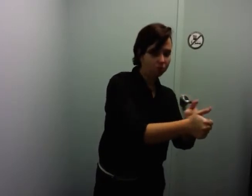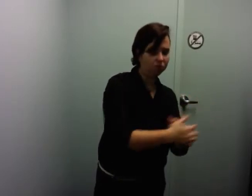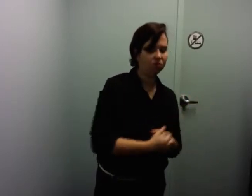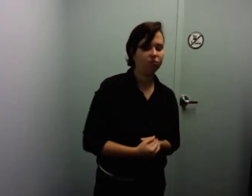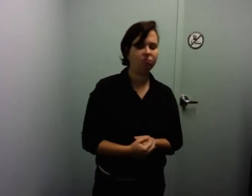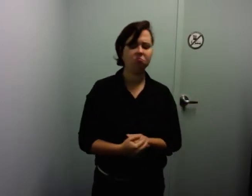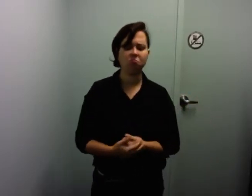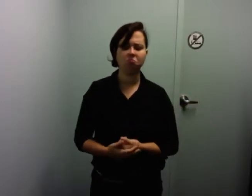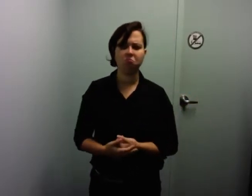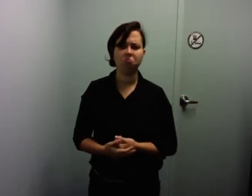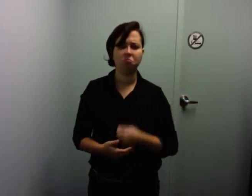John Quincy Adams